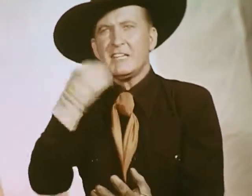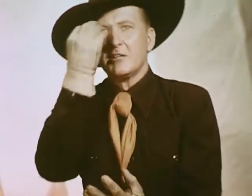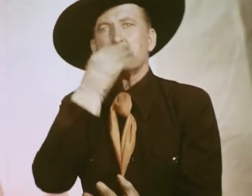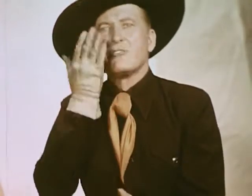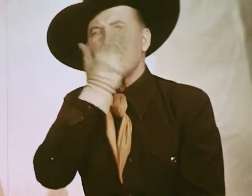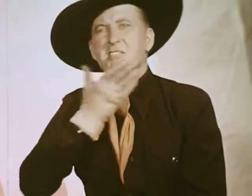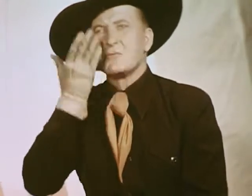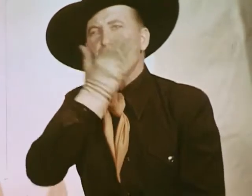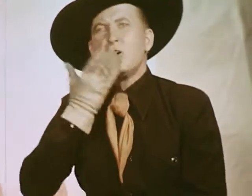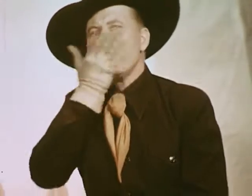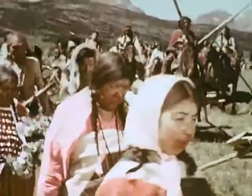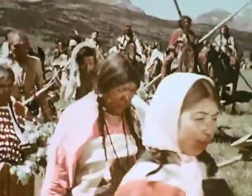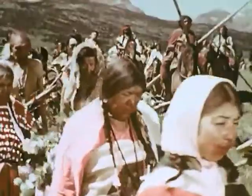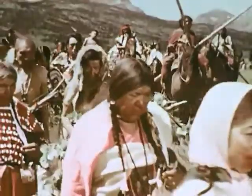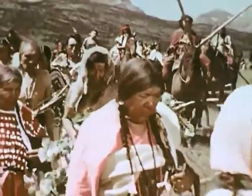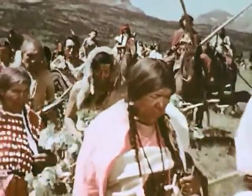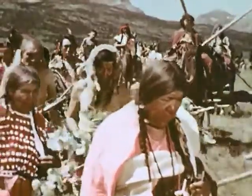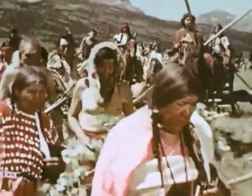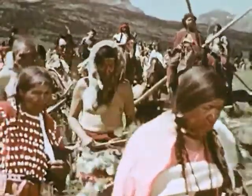eaten them, and their faces were all smeared.